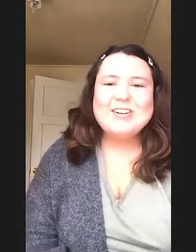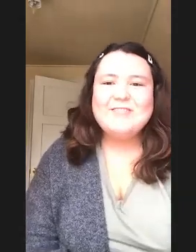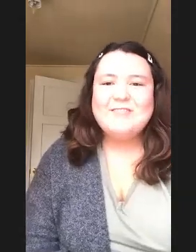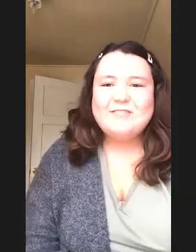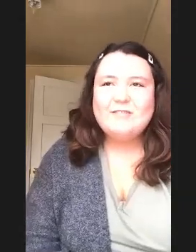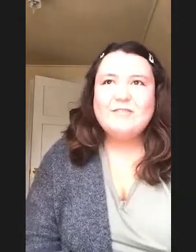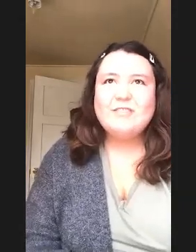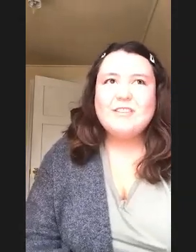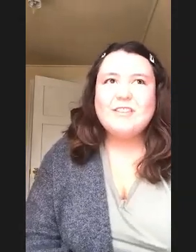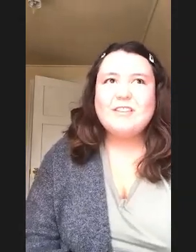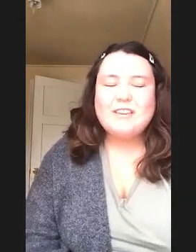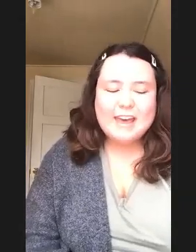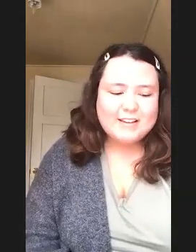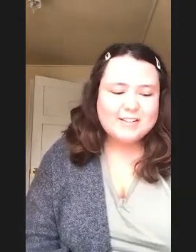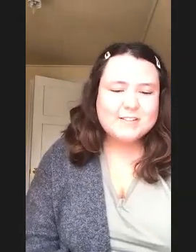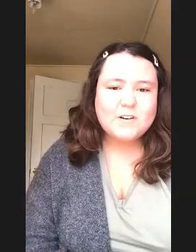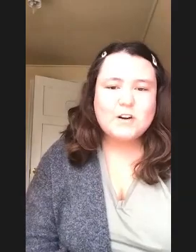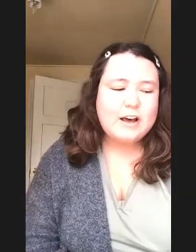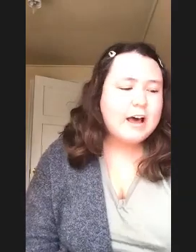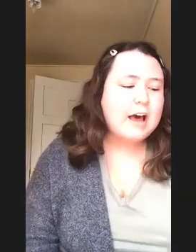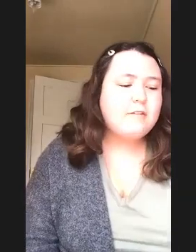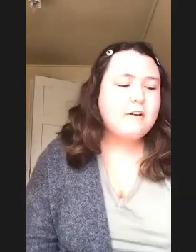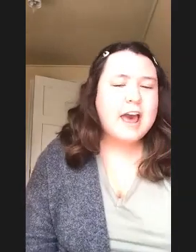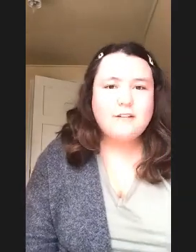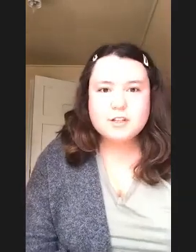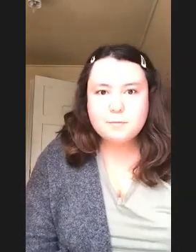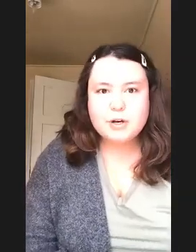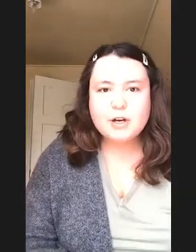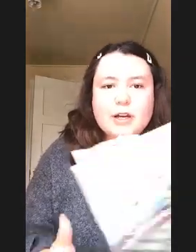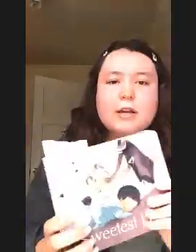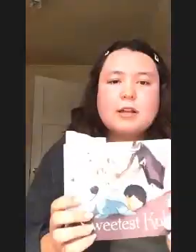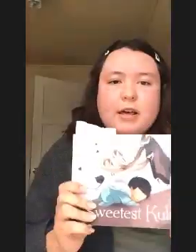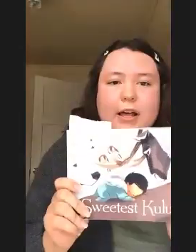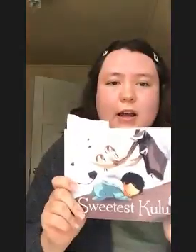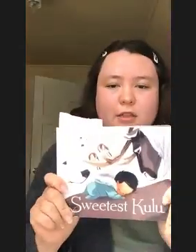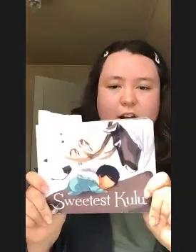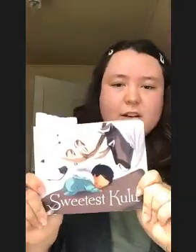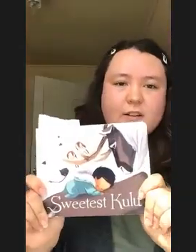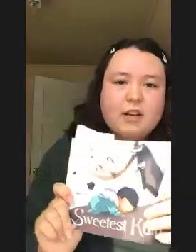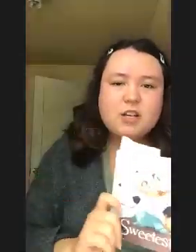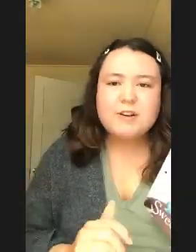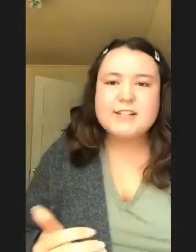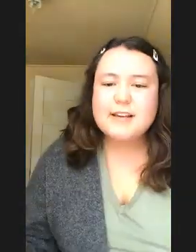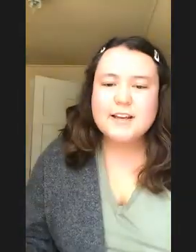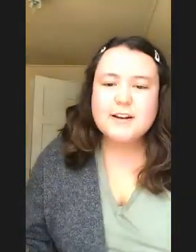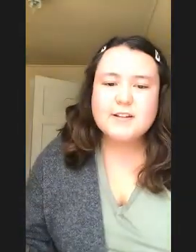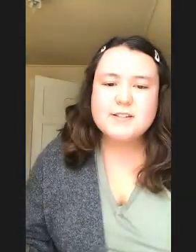um, yeah. So I have this book that I thought I could translate later into